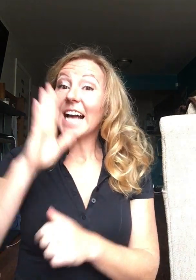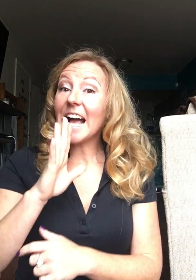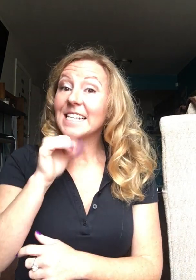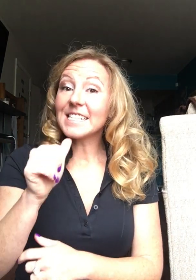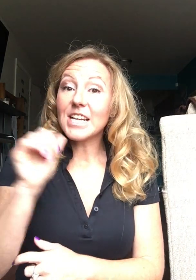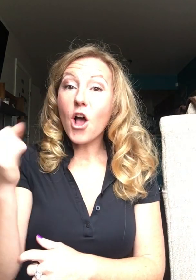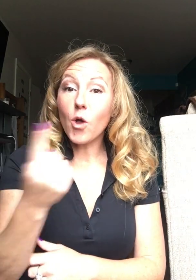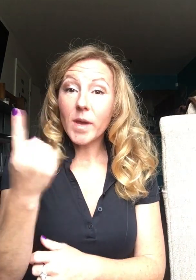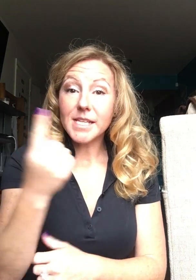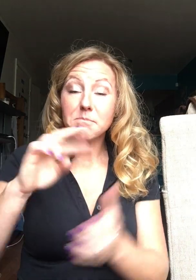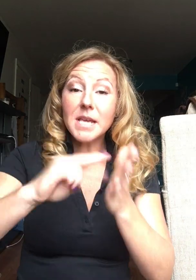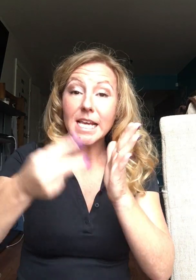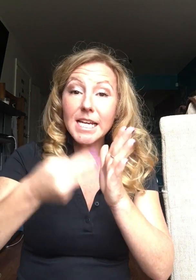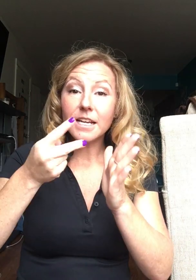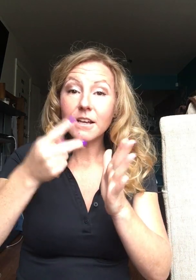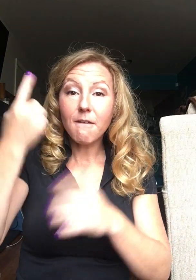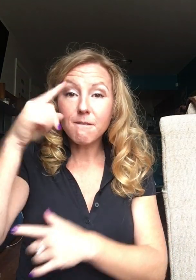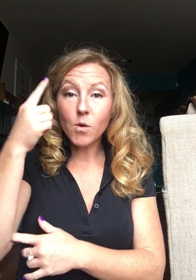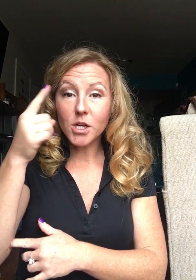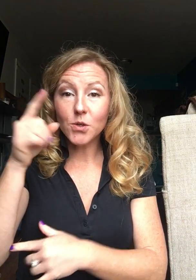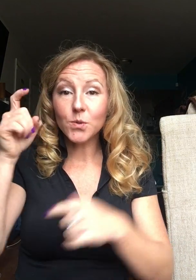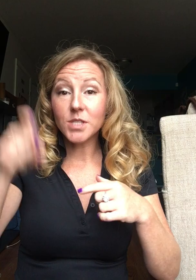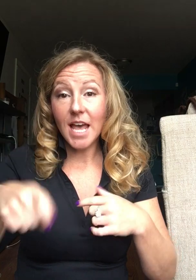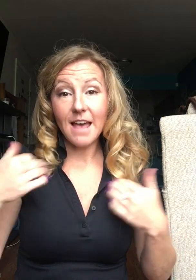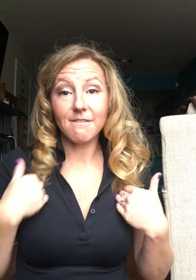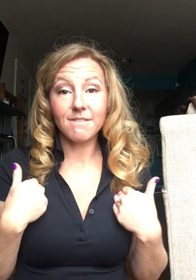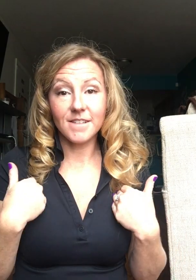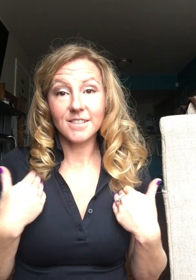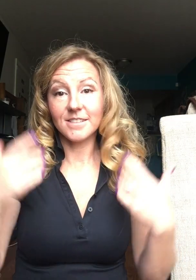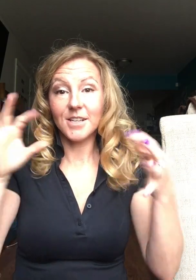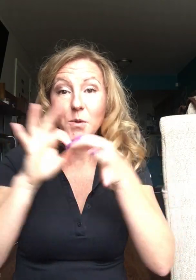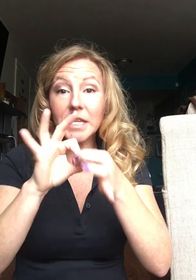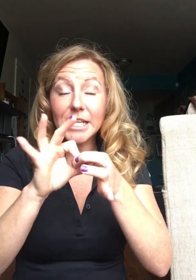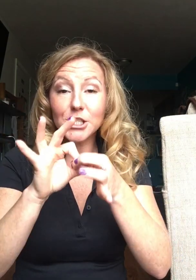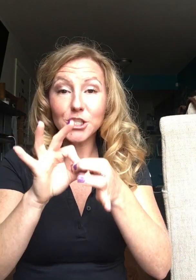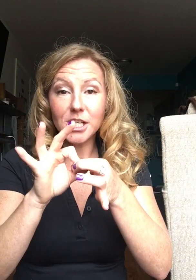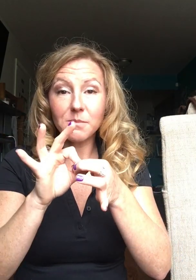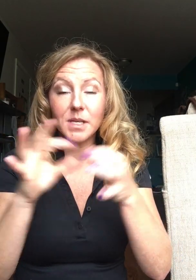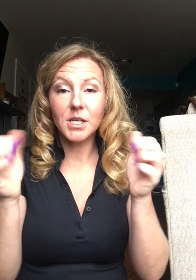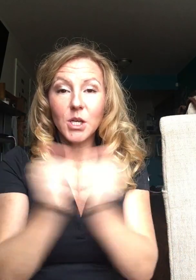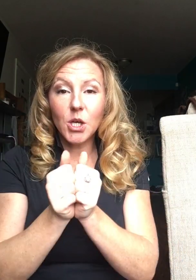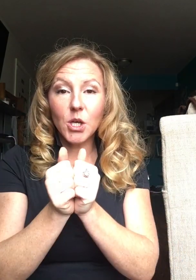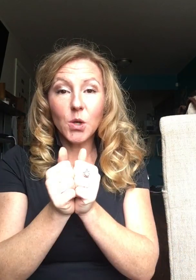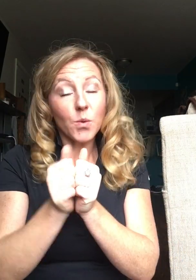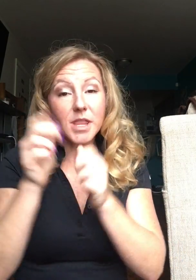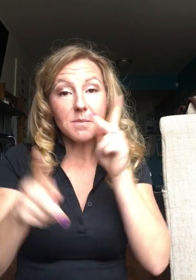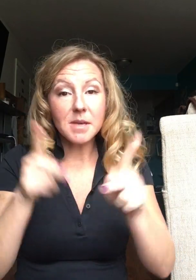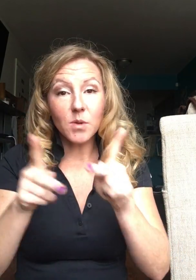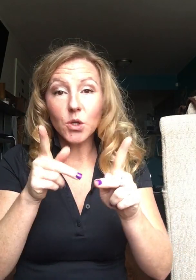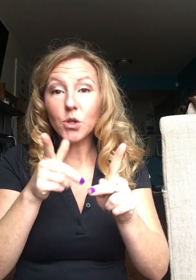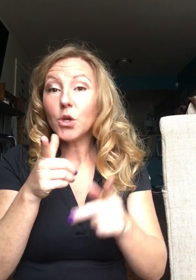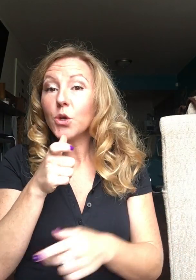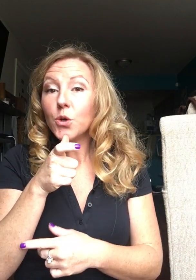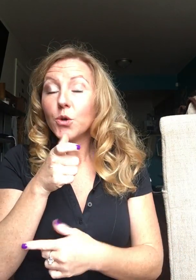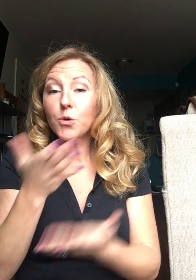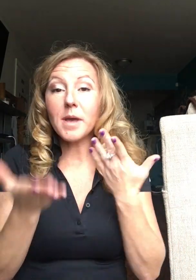God doesn't always mean for you to have a relationship with the people who maybe